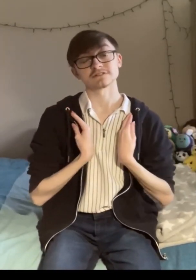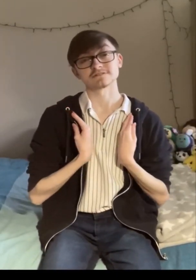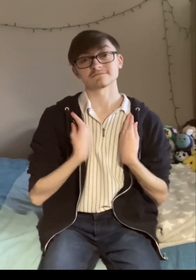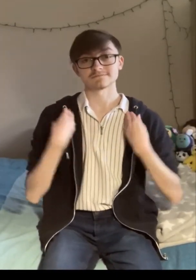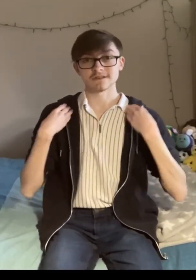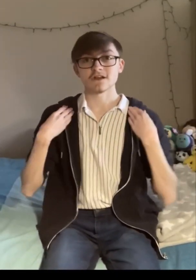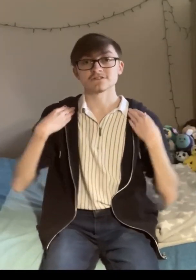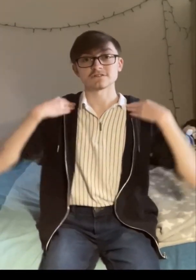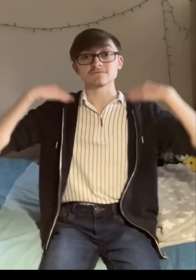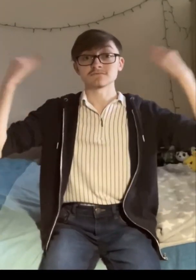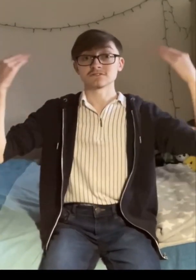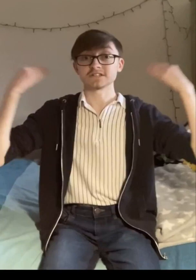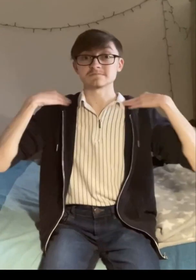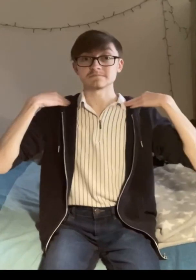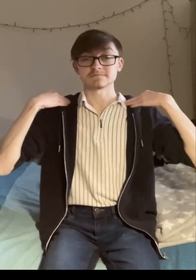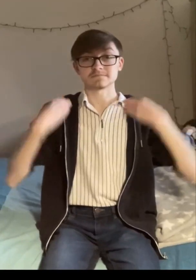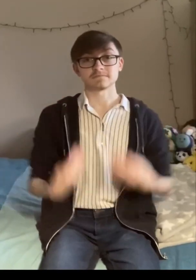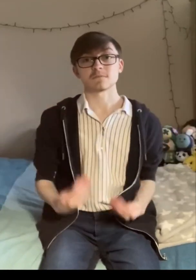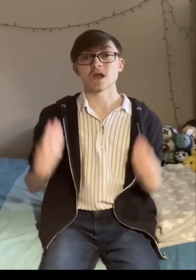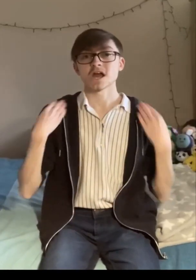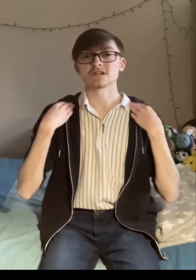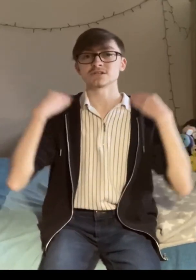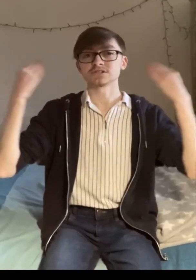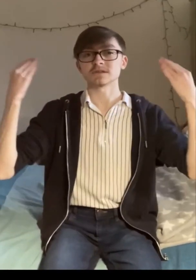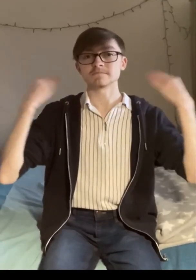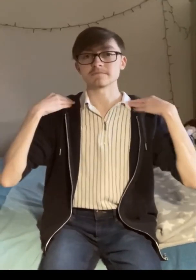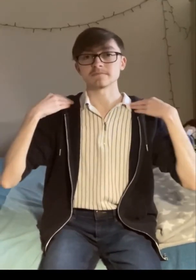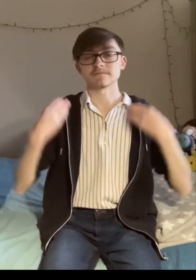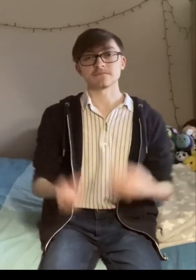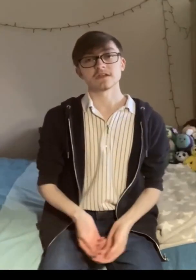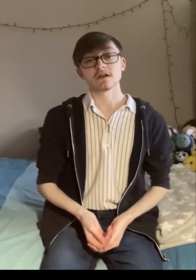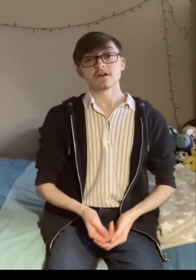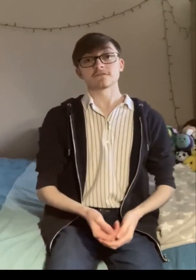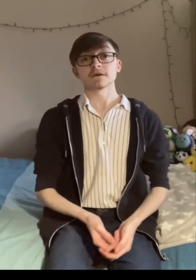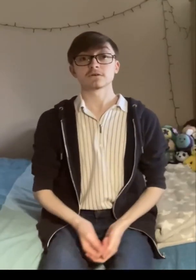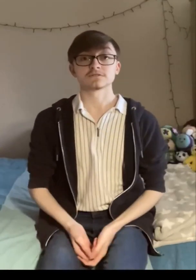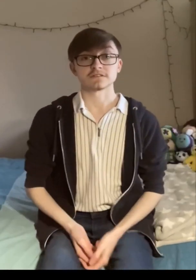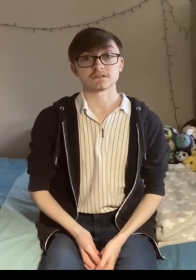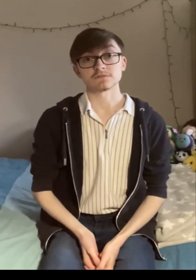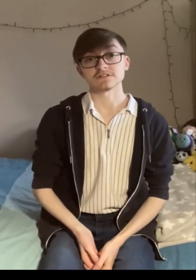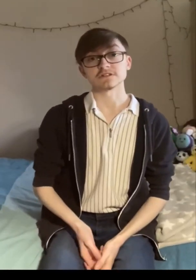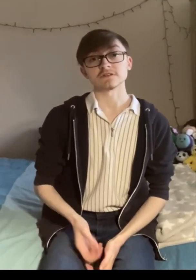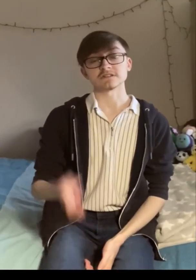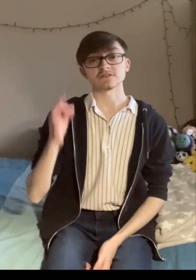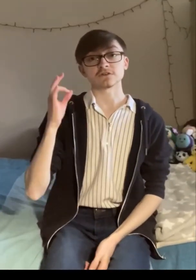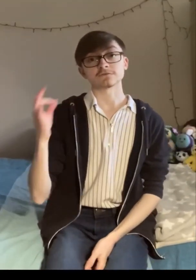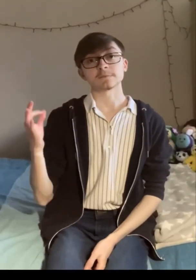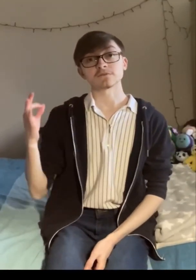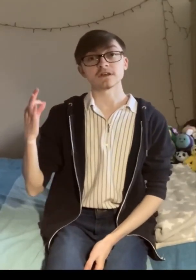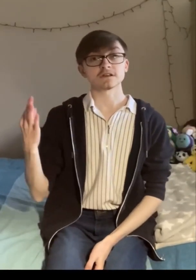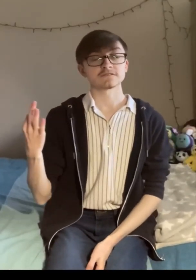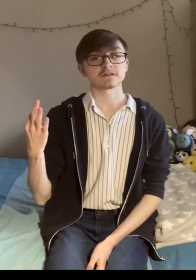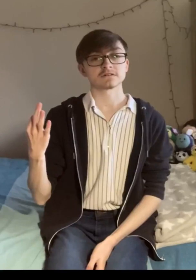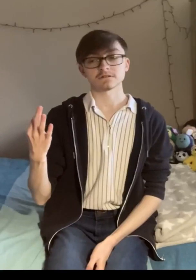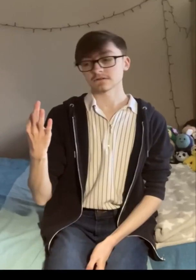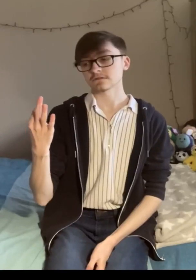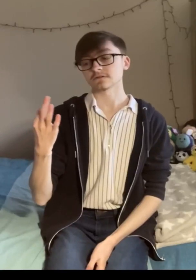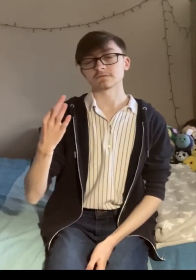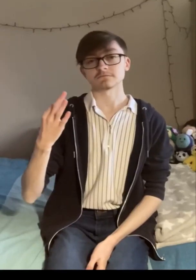shoulders. So gym. Gym. For medical center, what you do is that you get your thumb on your index finger. No,